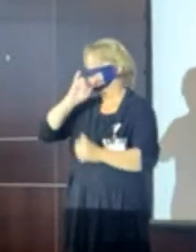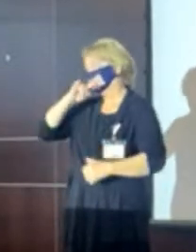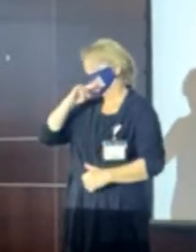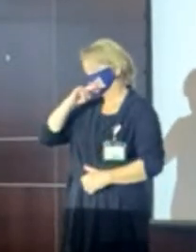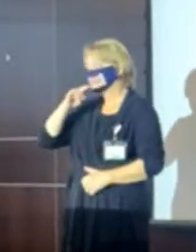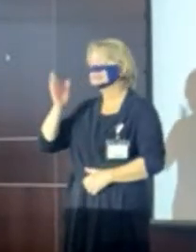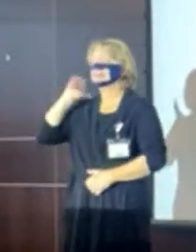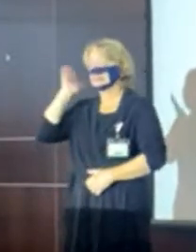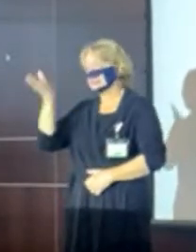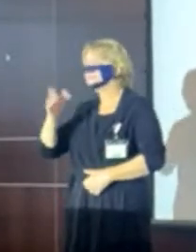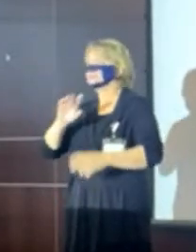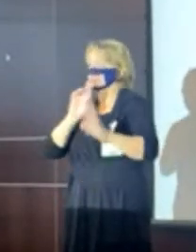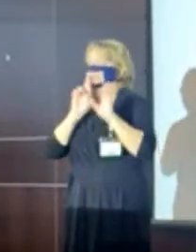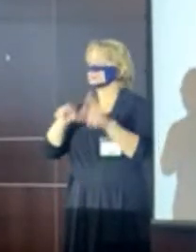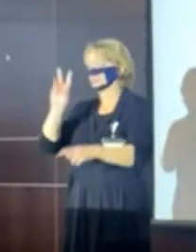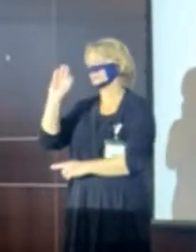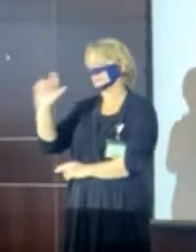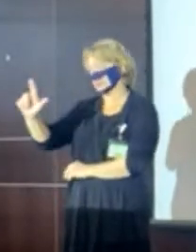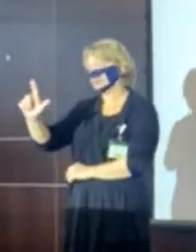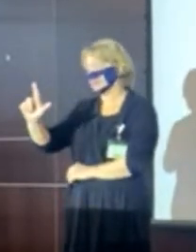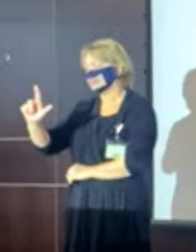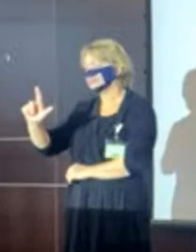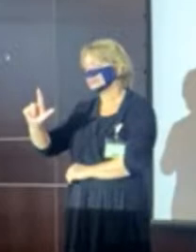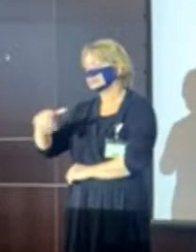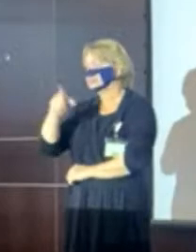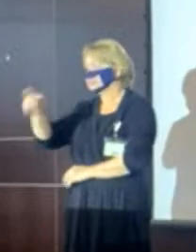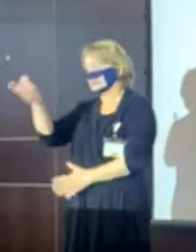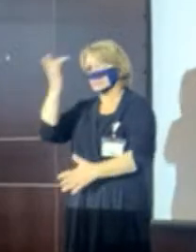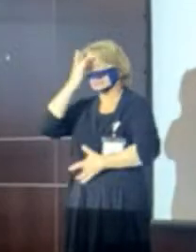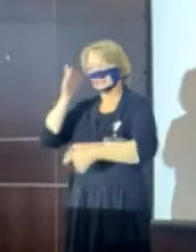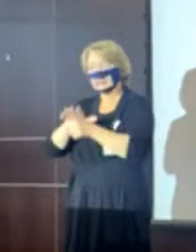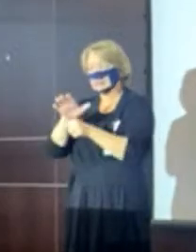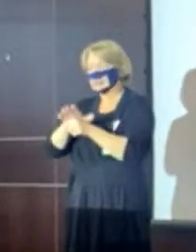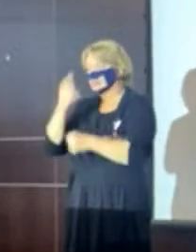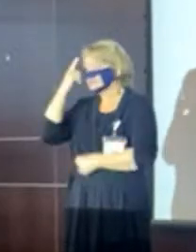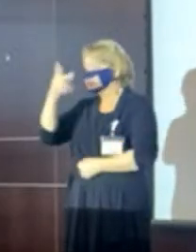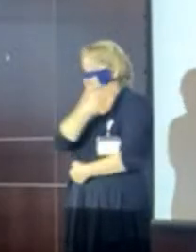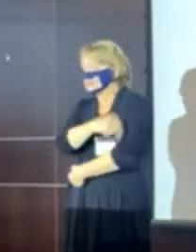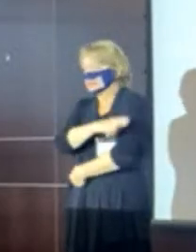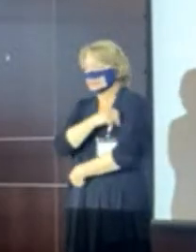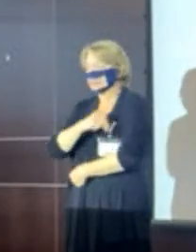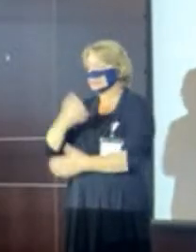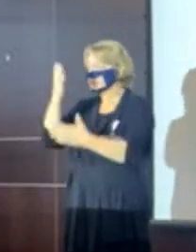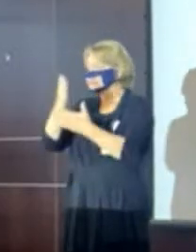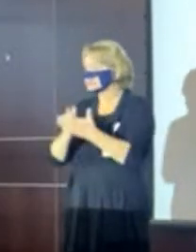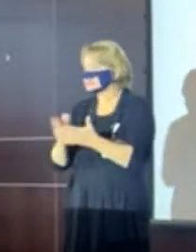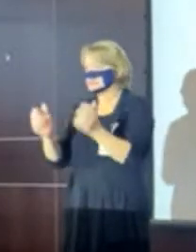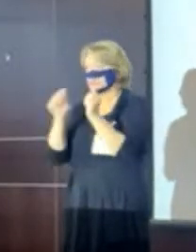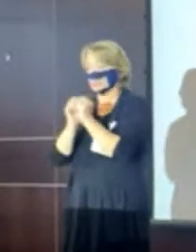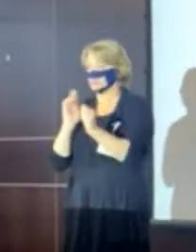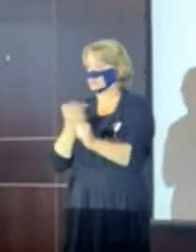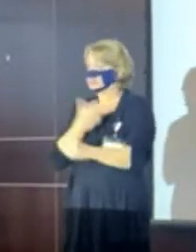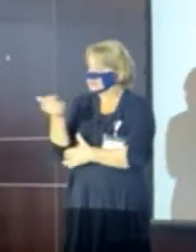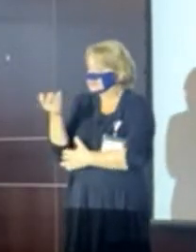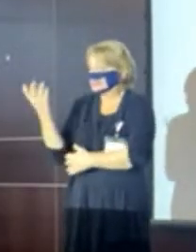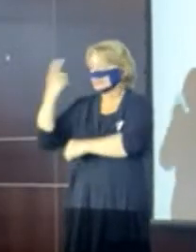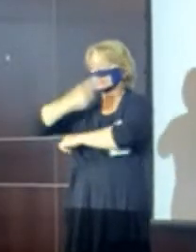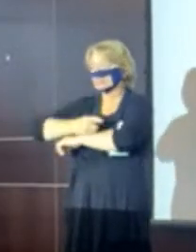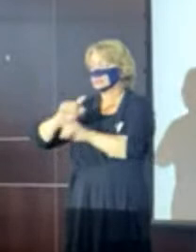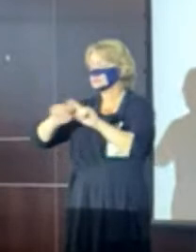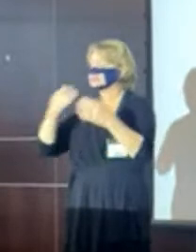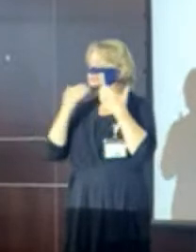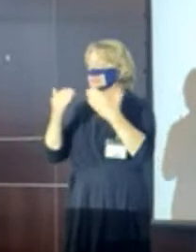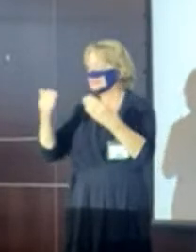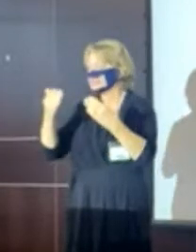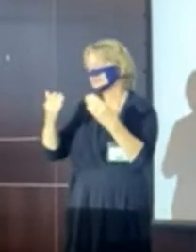to respond well. And so they've been sick enough to be hospitalized. Some of them have been with us for several days, but thankfully we've also